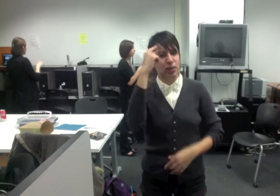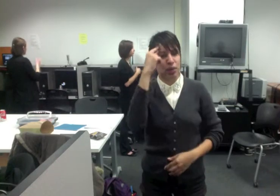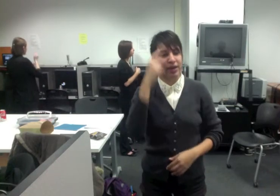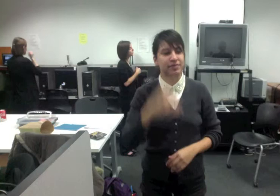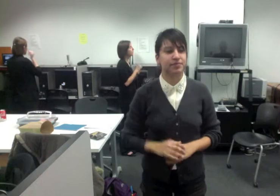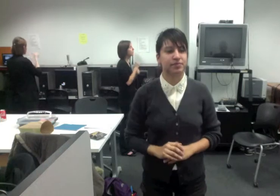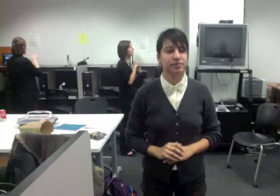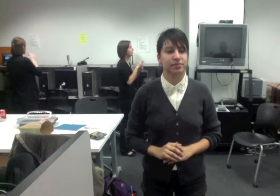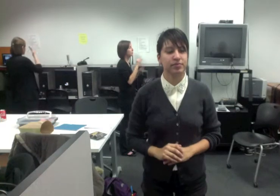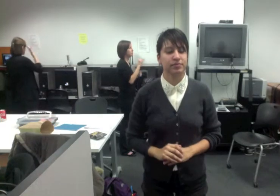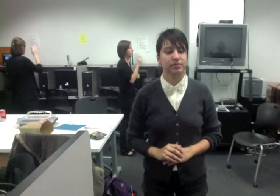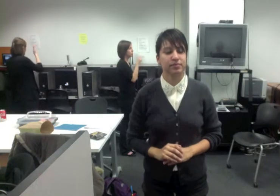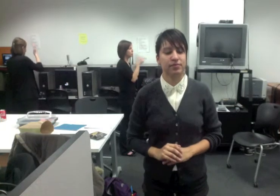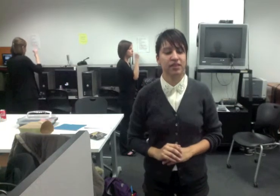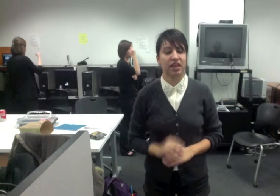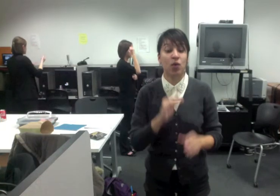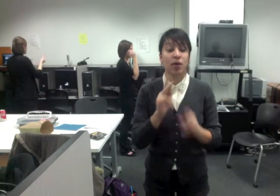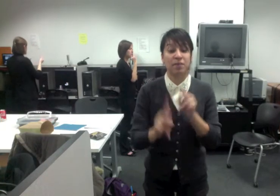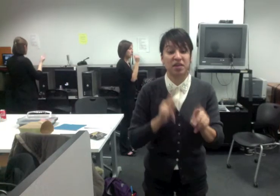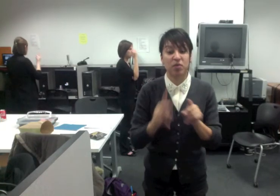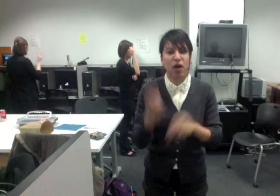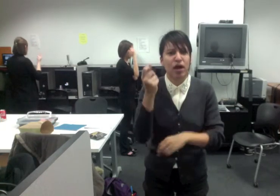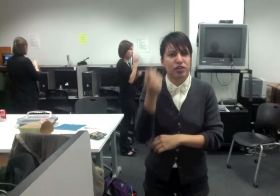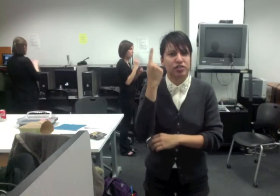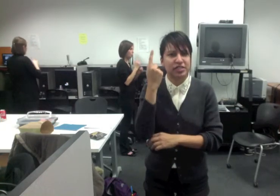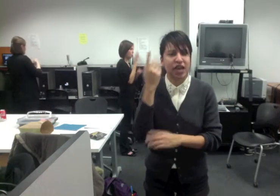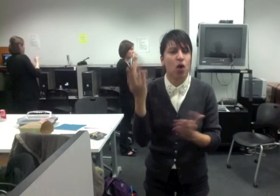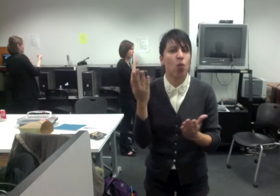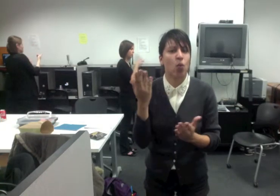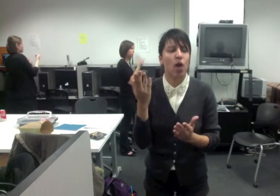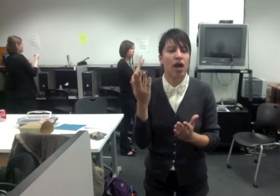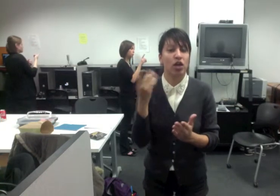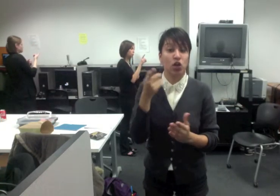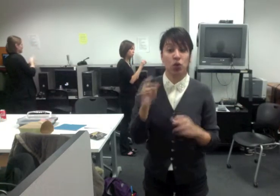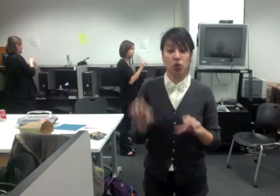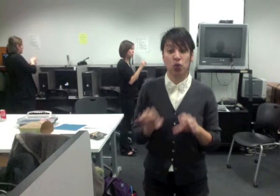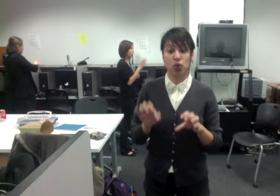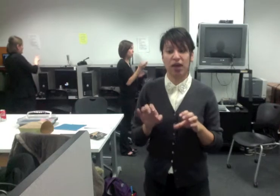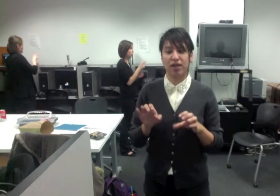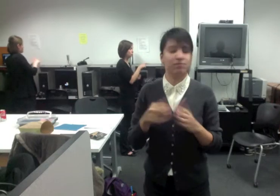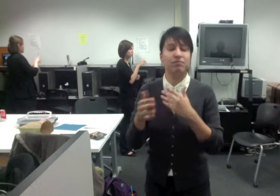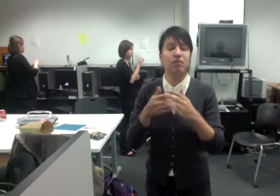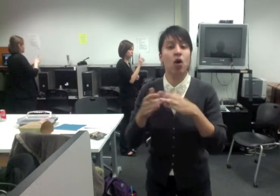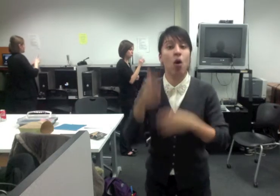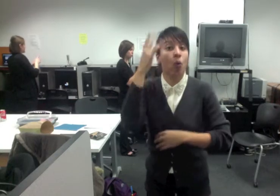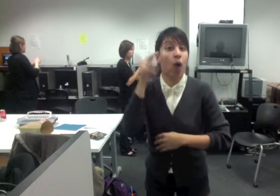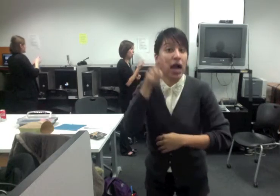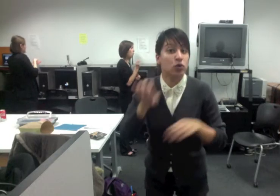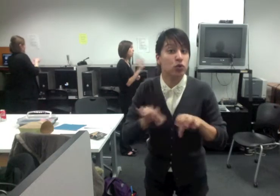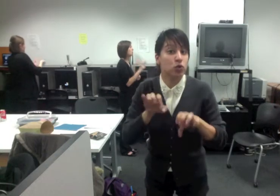you do, then how will you ever get people to vote for you or buy something from you, or more importantly, be loyal and